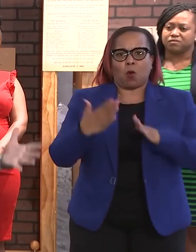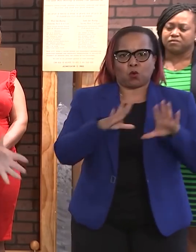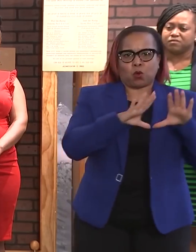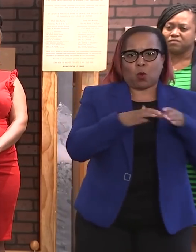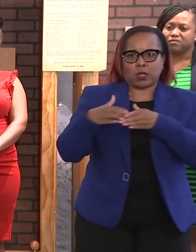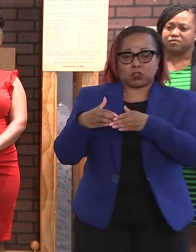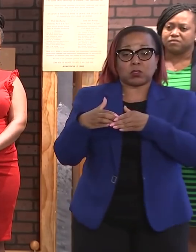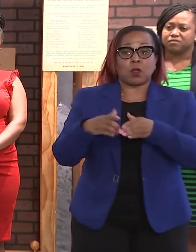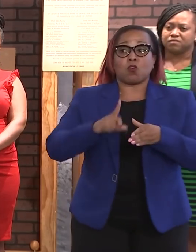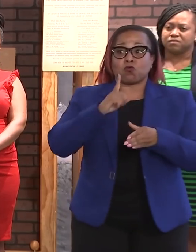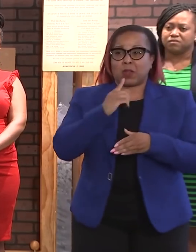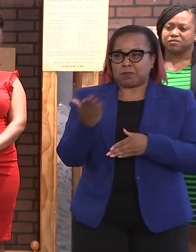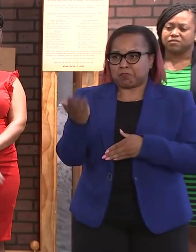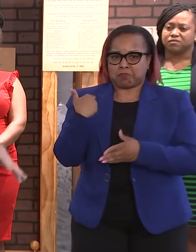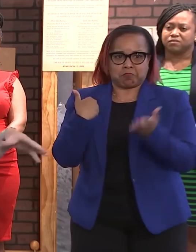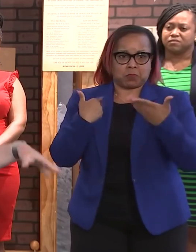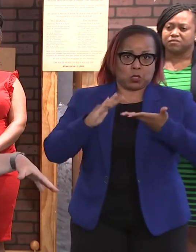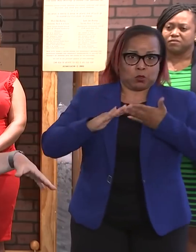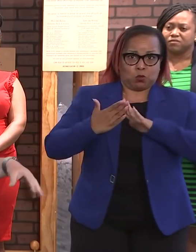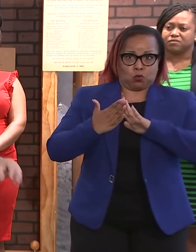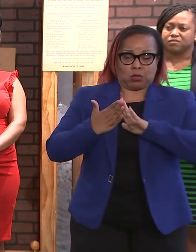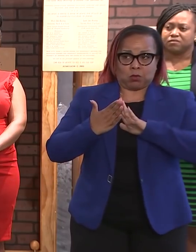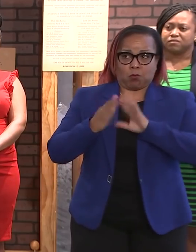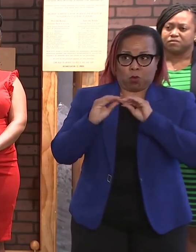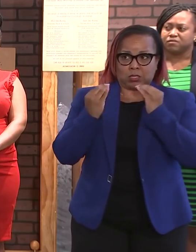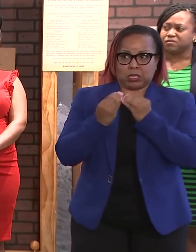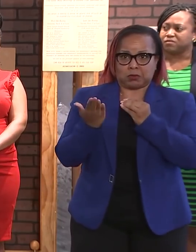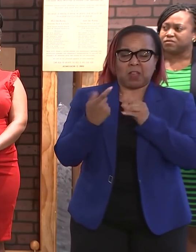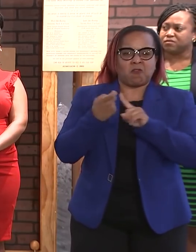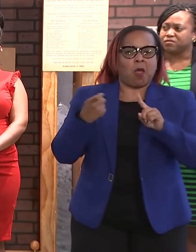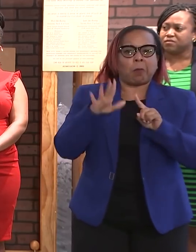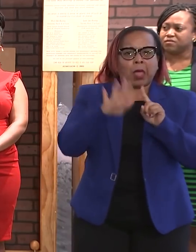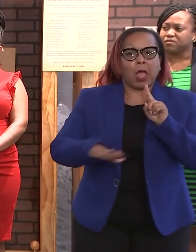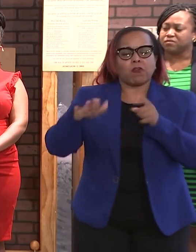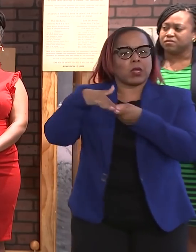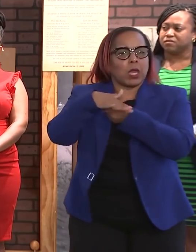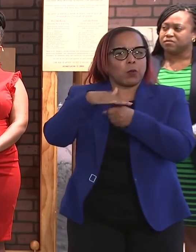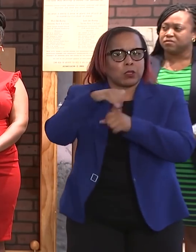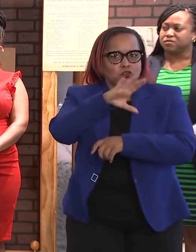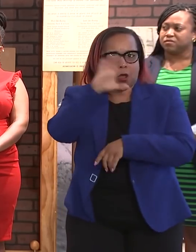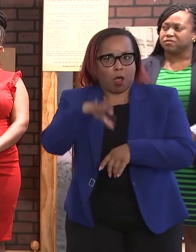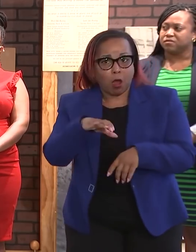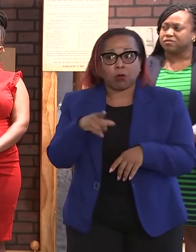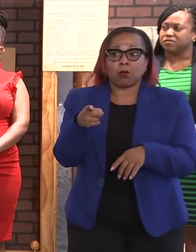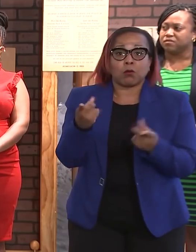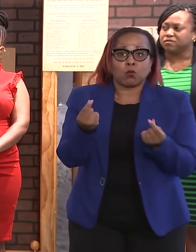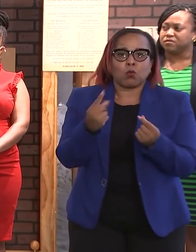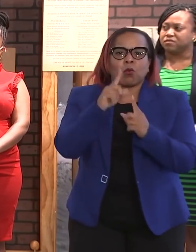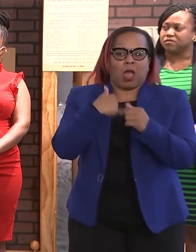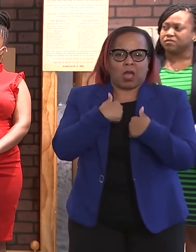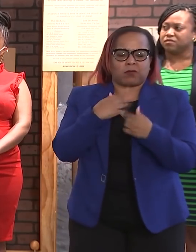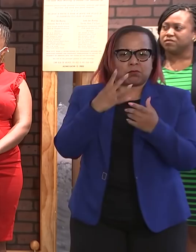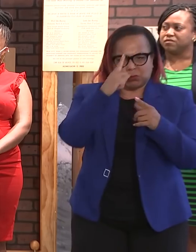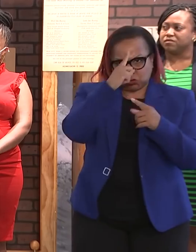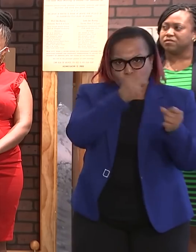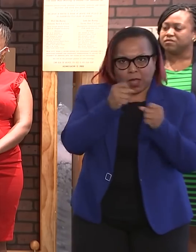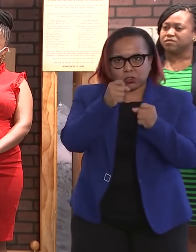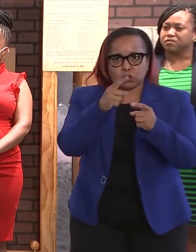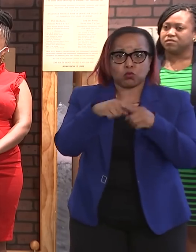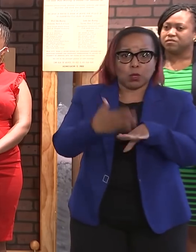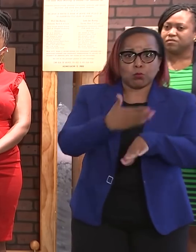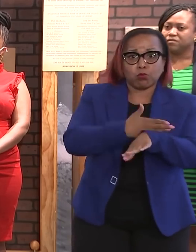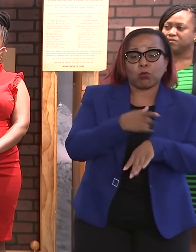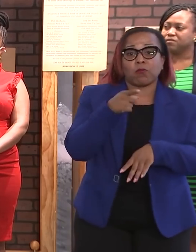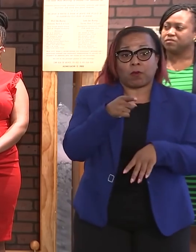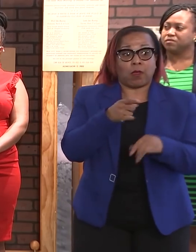coalitions, bringing together community-based organizations from every neighborhood in Chicago to develop targeted strategies to